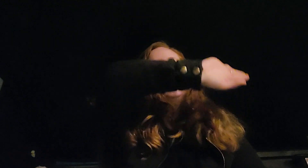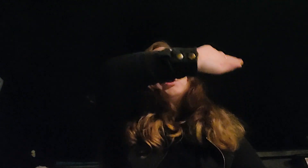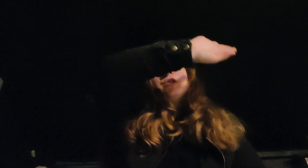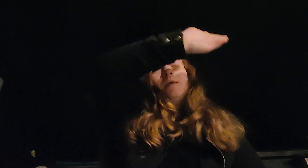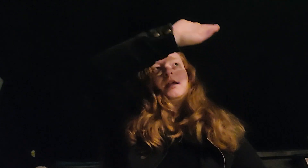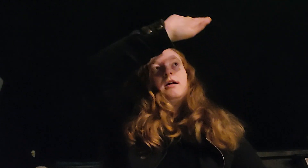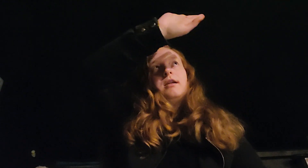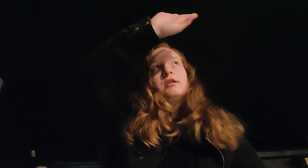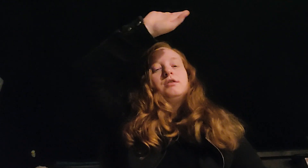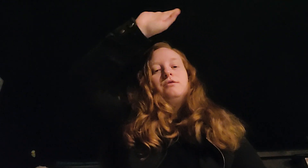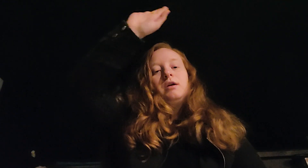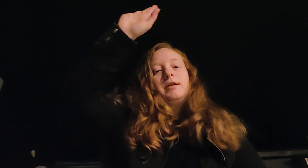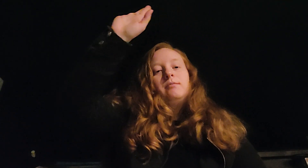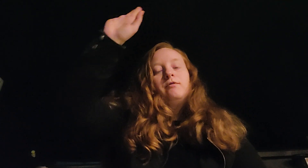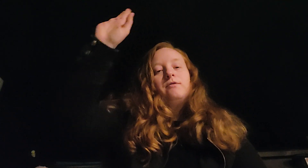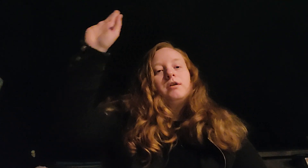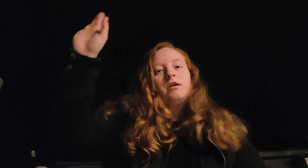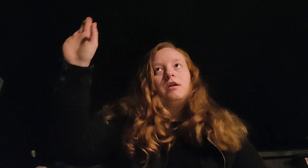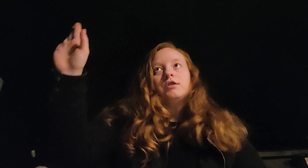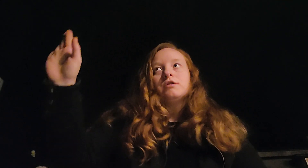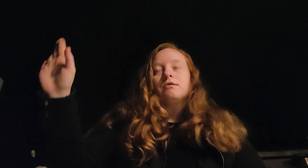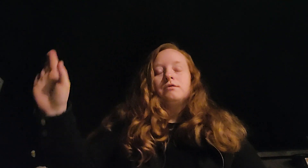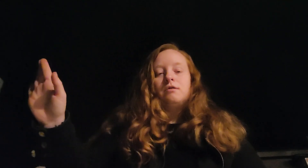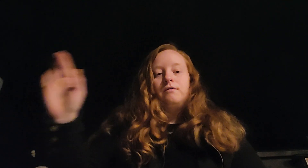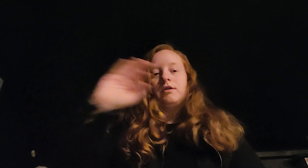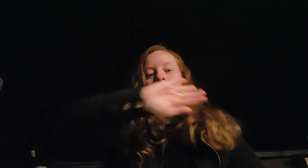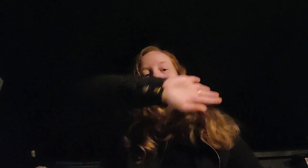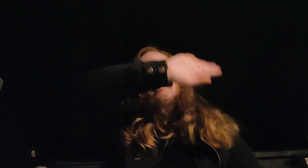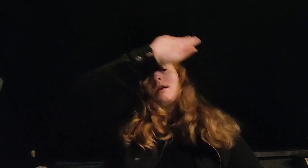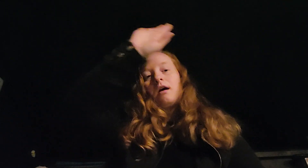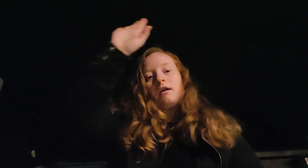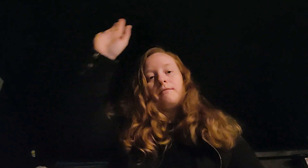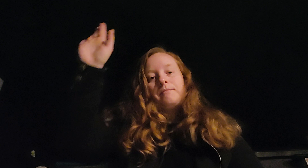just one hand, not two like we did before, and it just goes over sky.